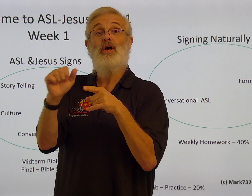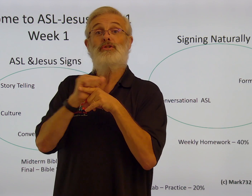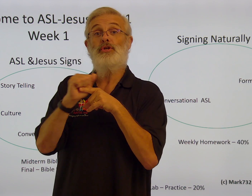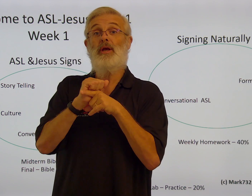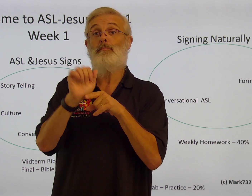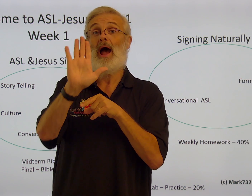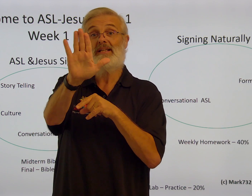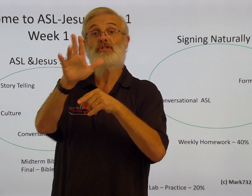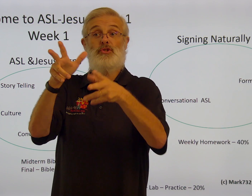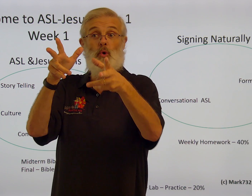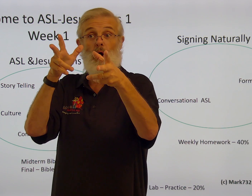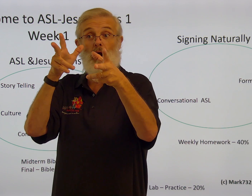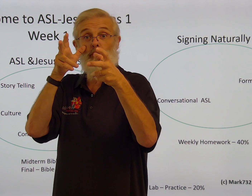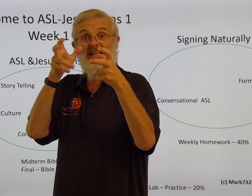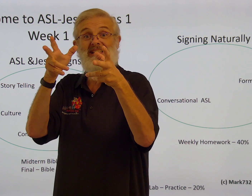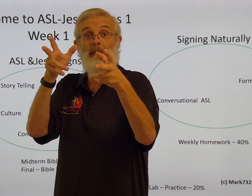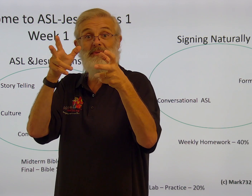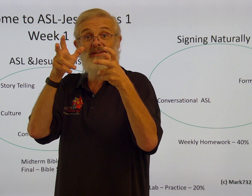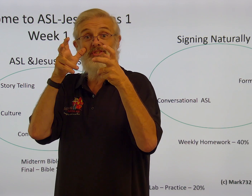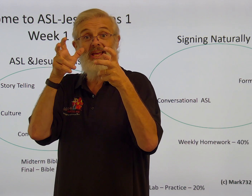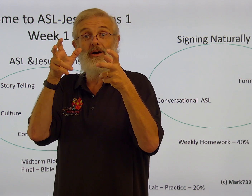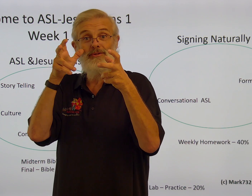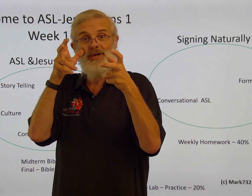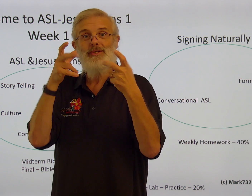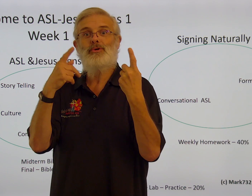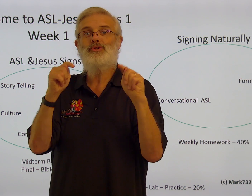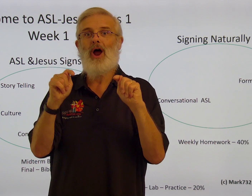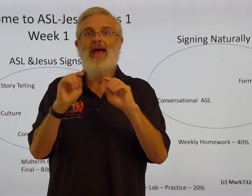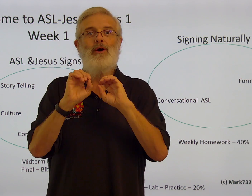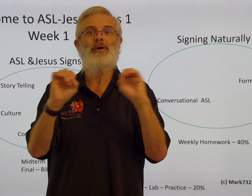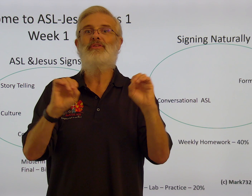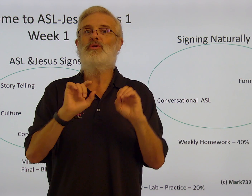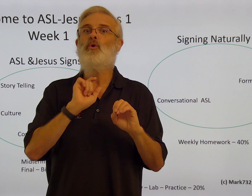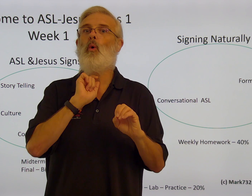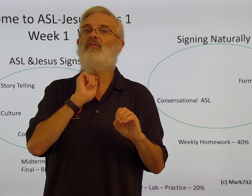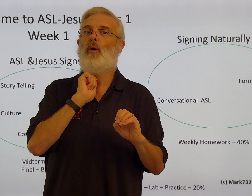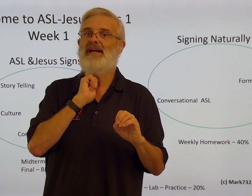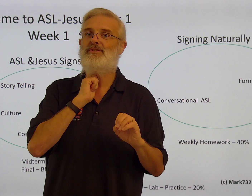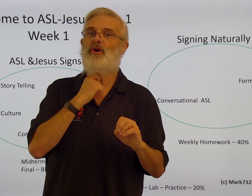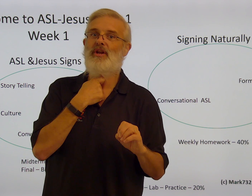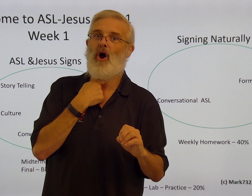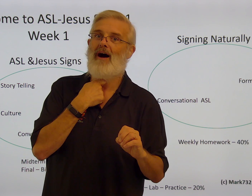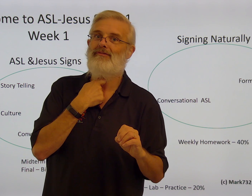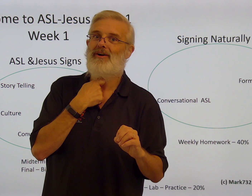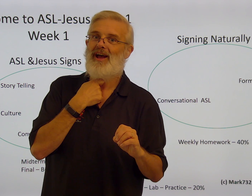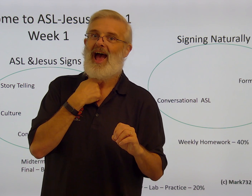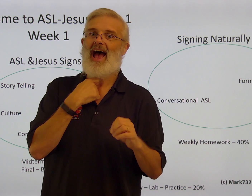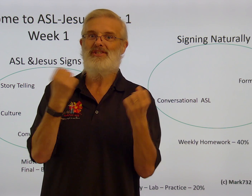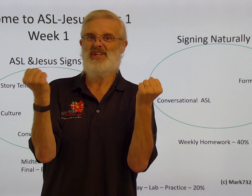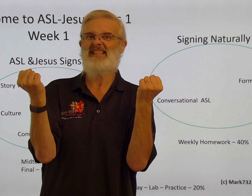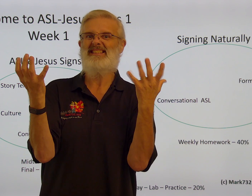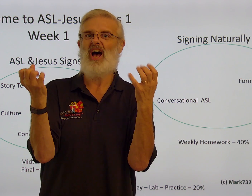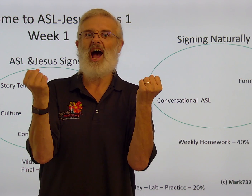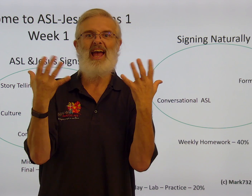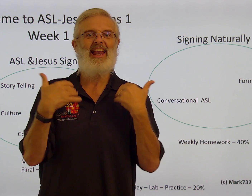you can practice your receptive skills. So try it with no voice, turn it off, and just sign